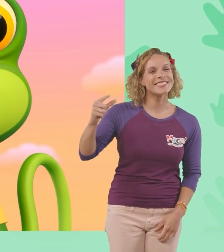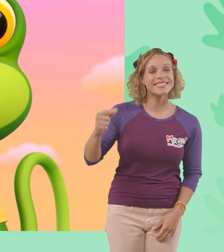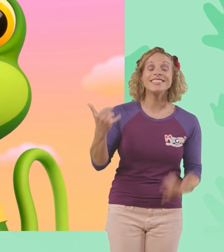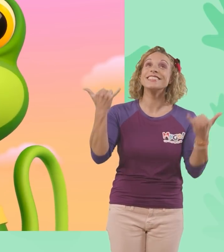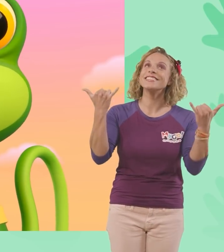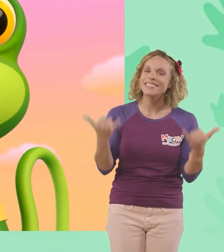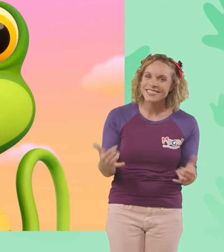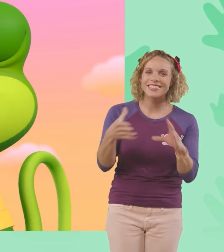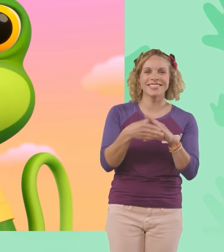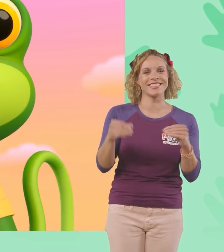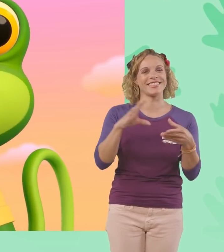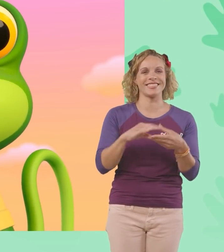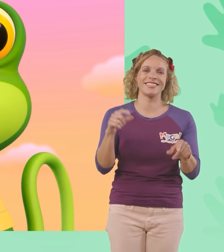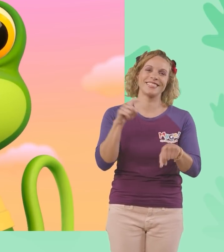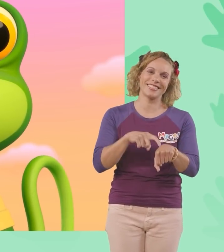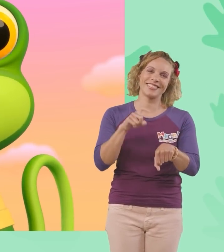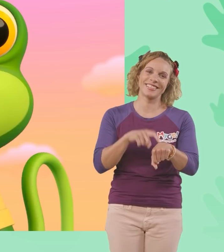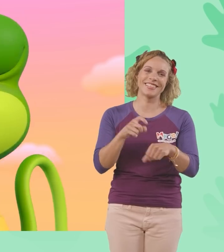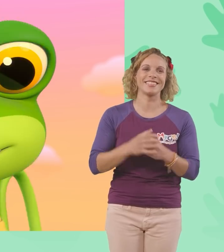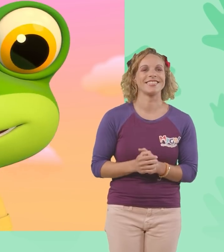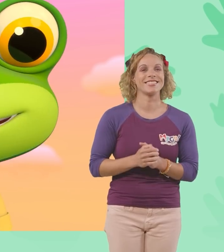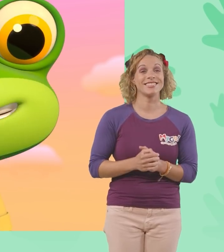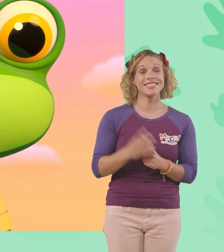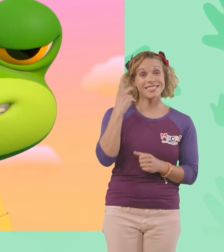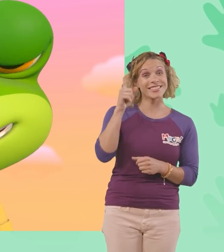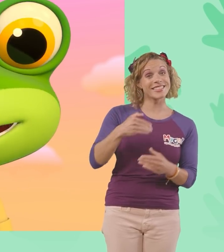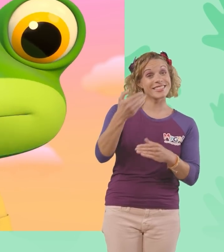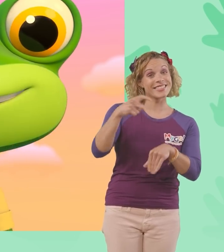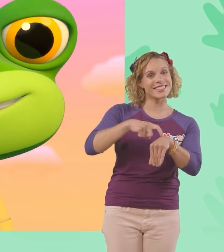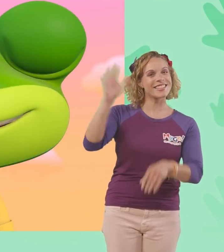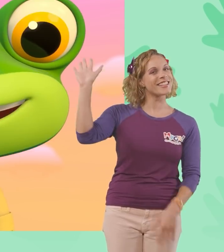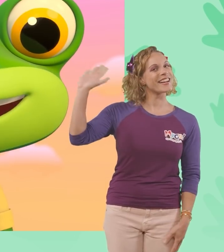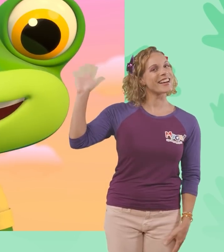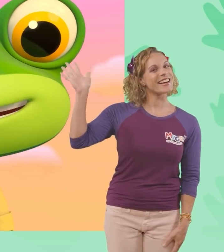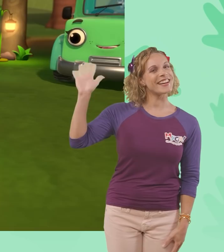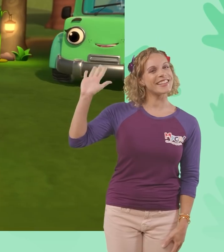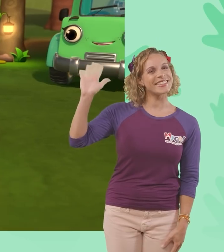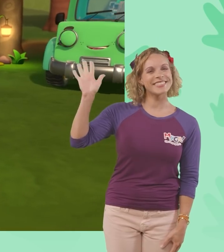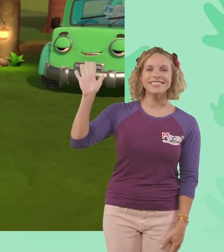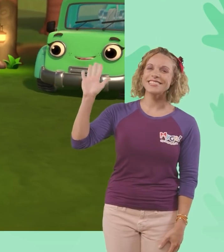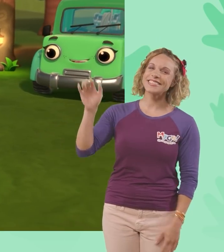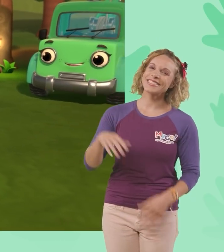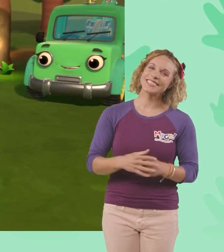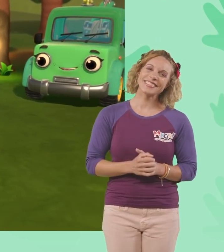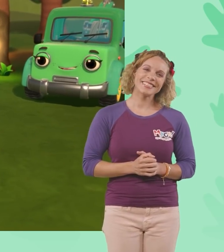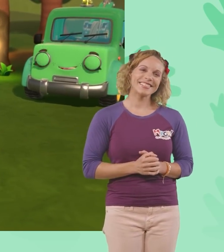Yes, Green, it is story time now. See you next time. Bye!